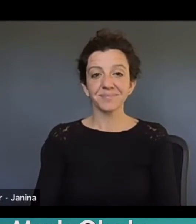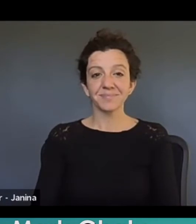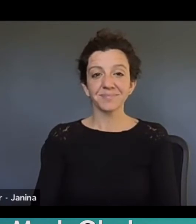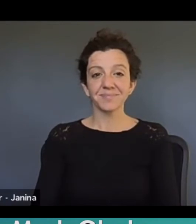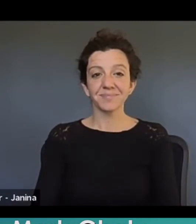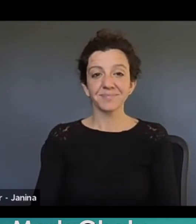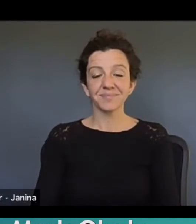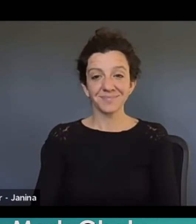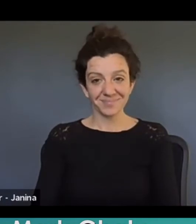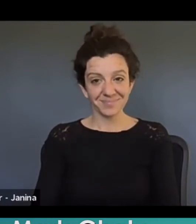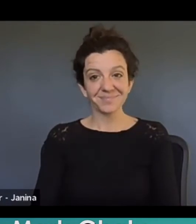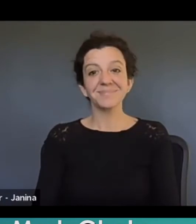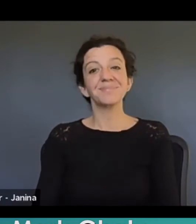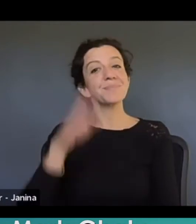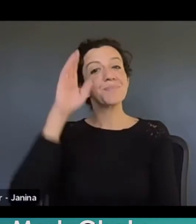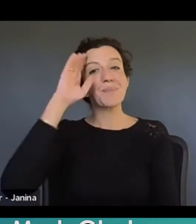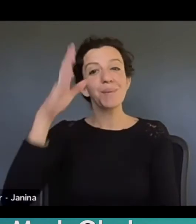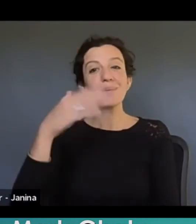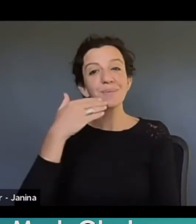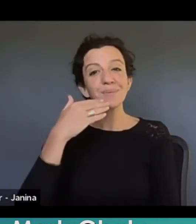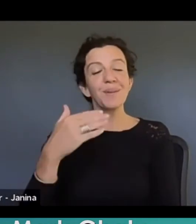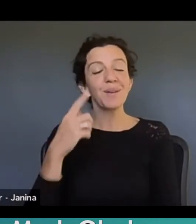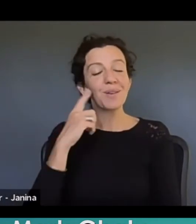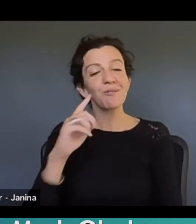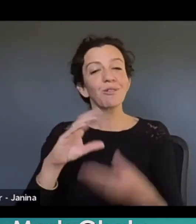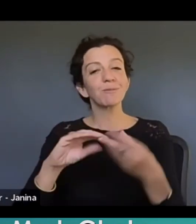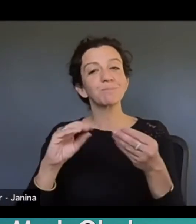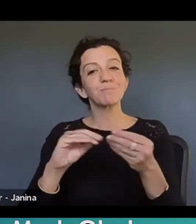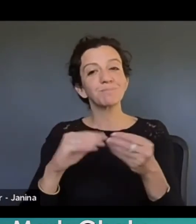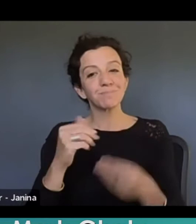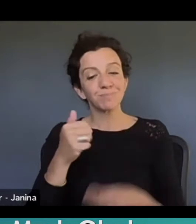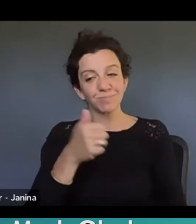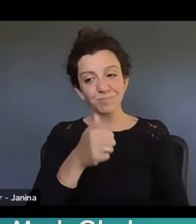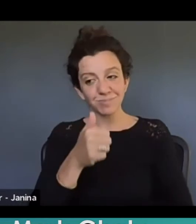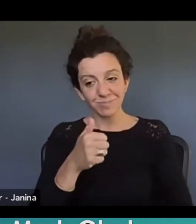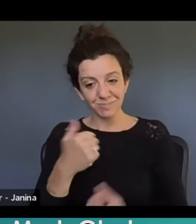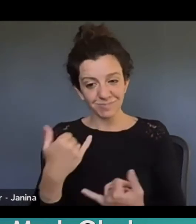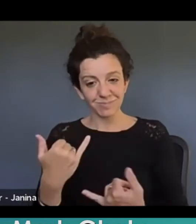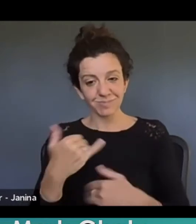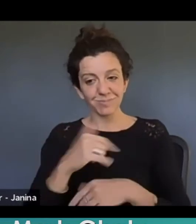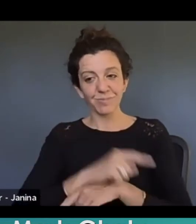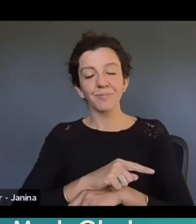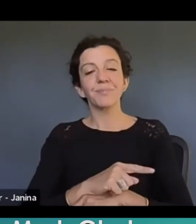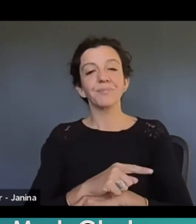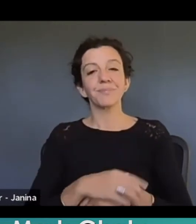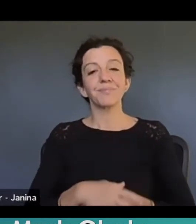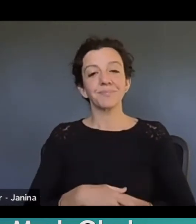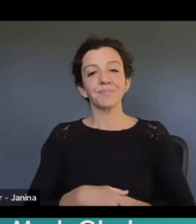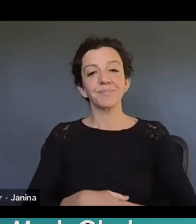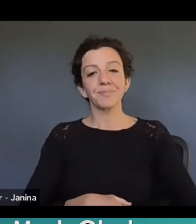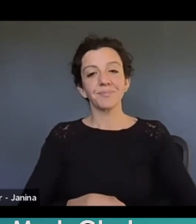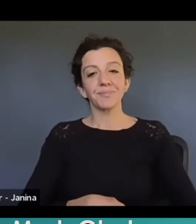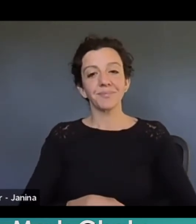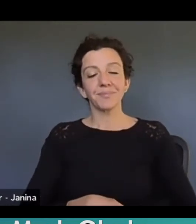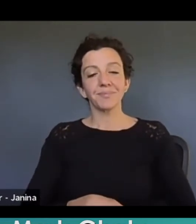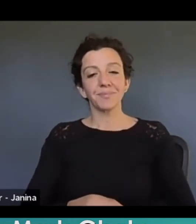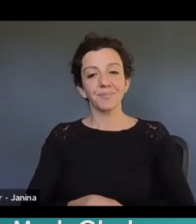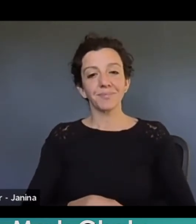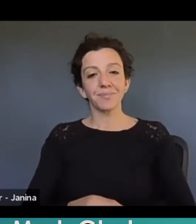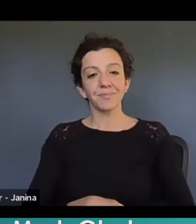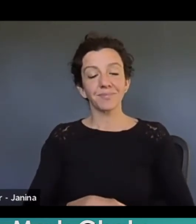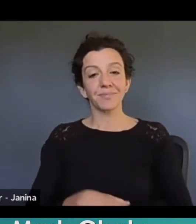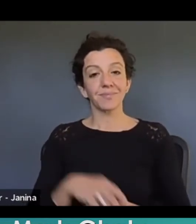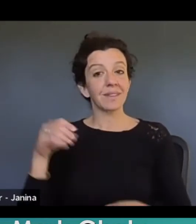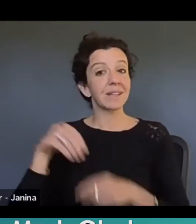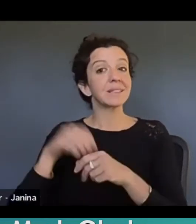Hi, thank you very much. Thank you, Dr. Ghaly, for making yourself available again. We really appreciate this. In Southern California,